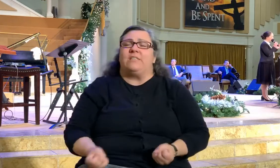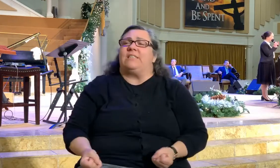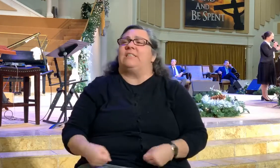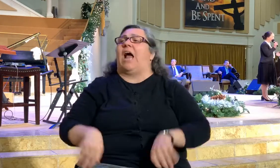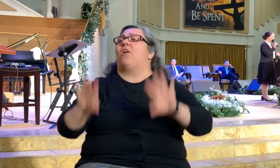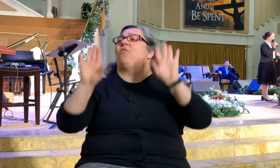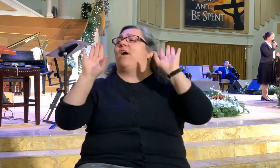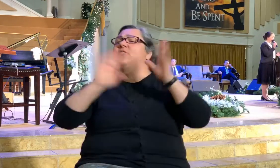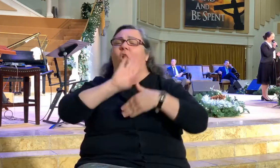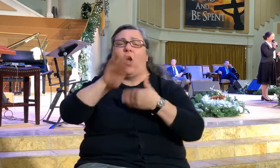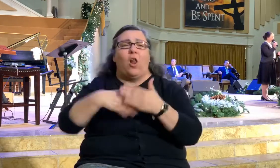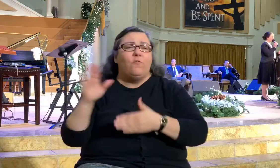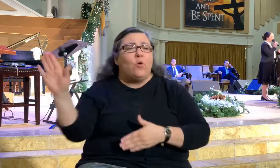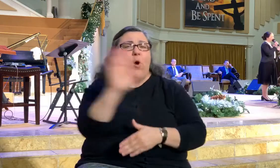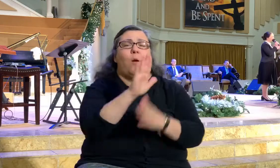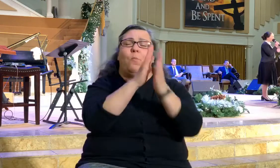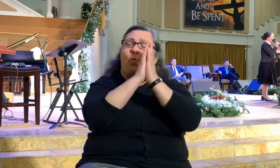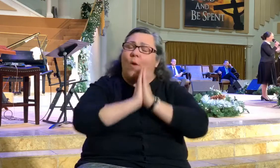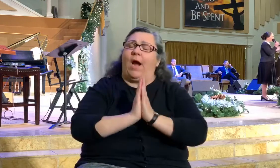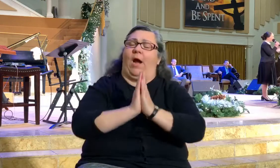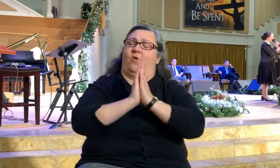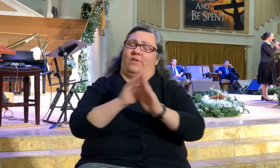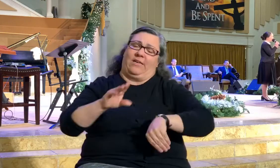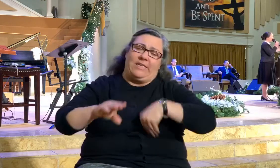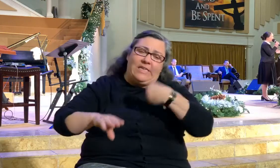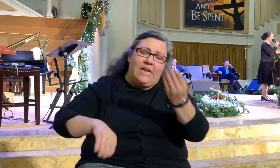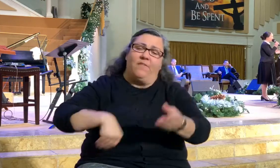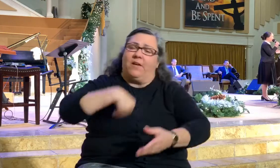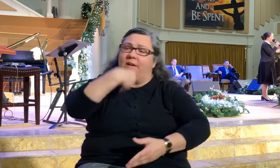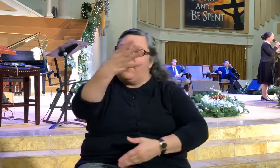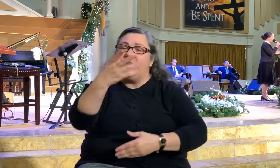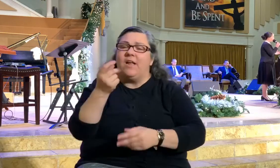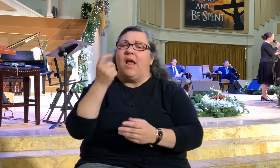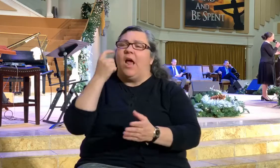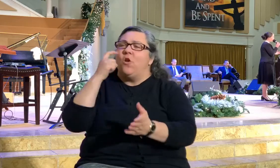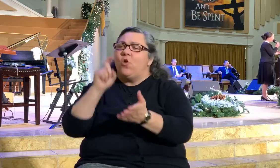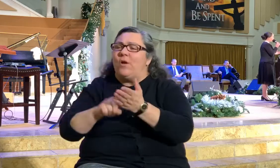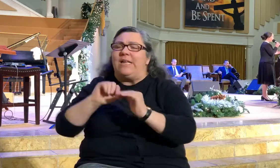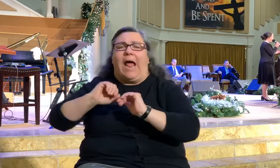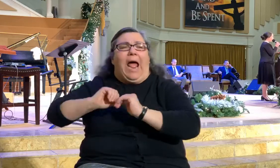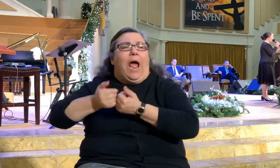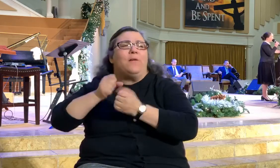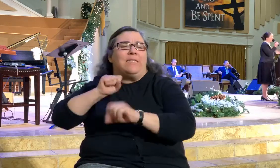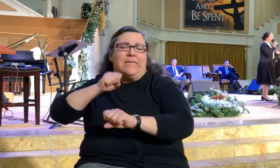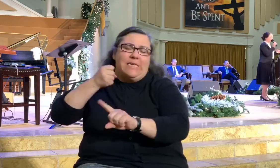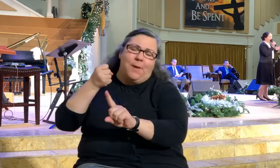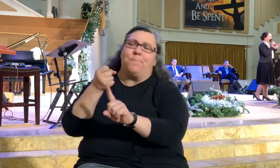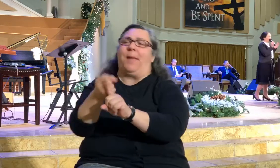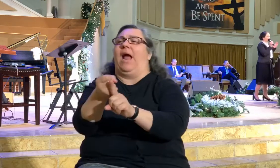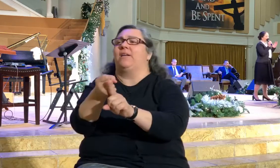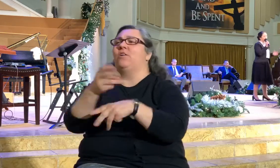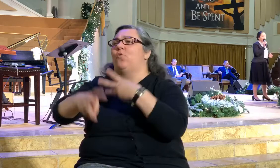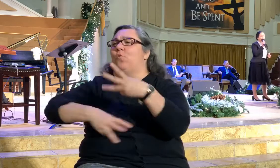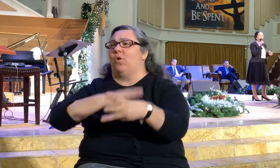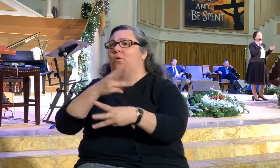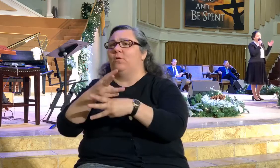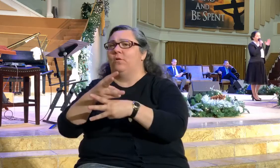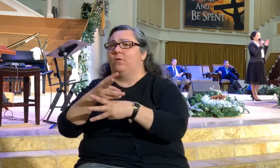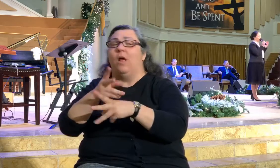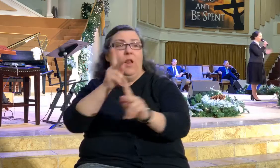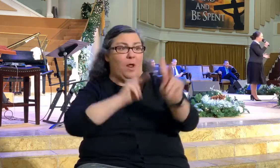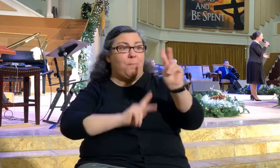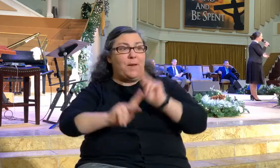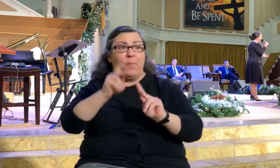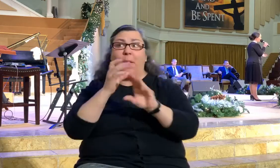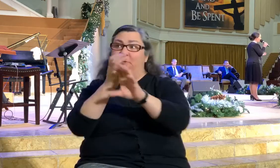your prayers, and all of your giving, and seeing how it's impacting our world. These people that have received the Holy Ghost